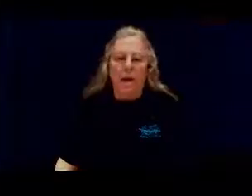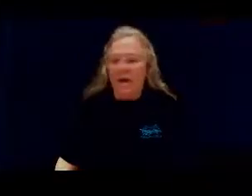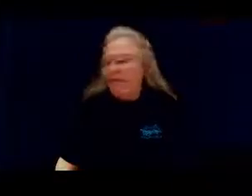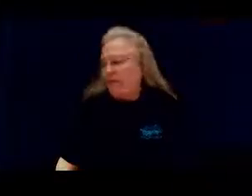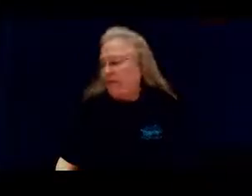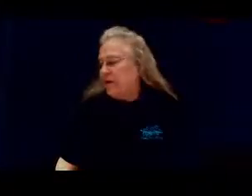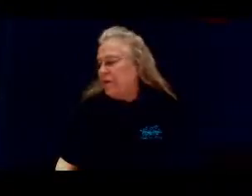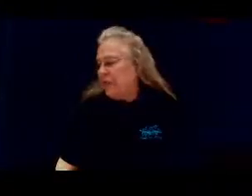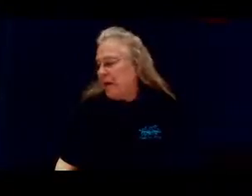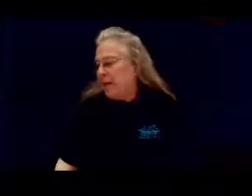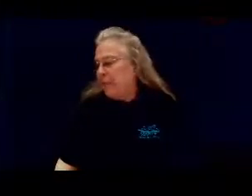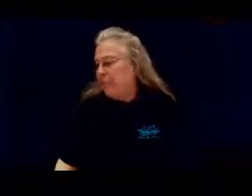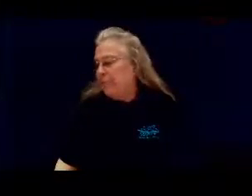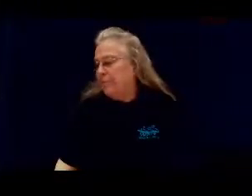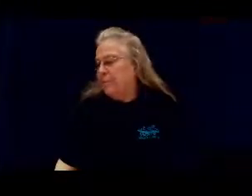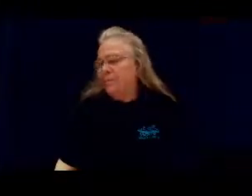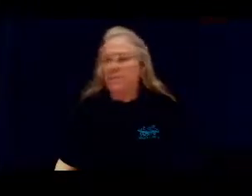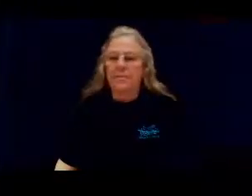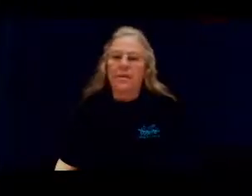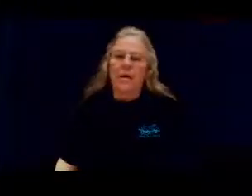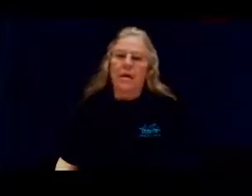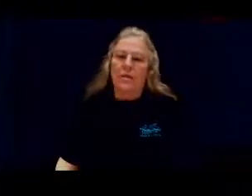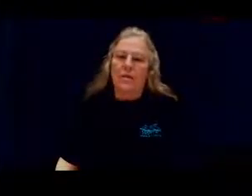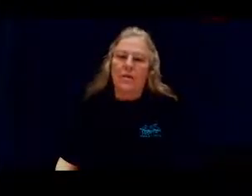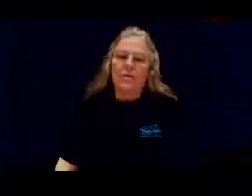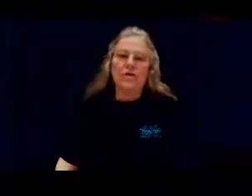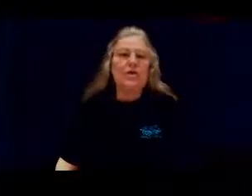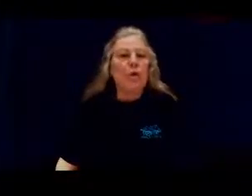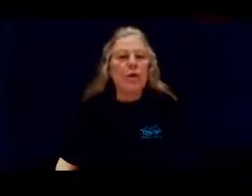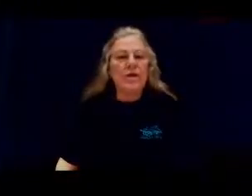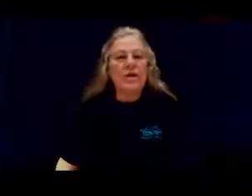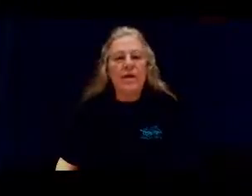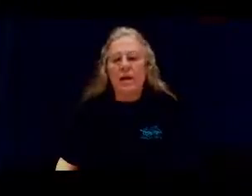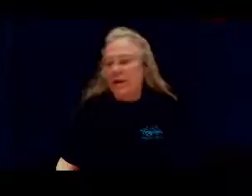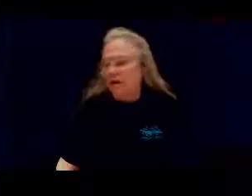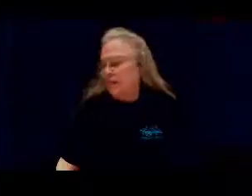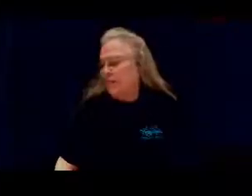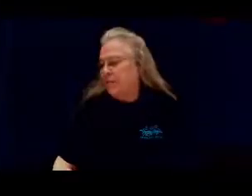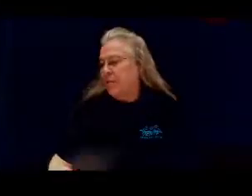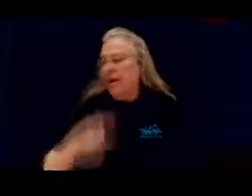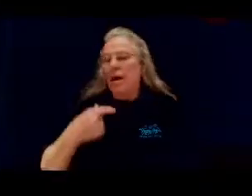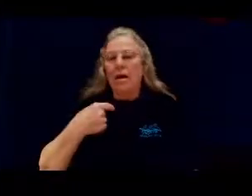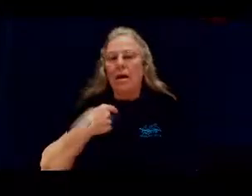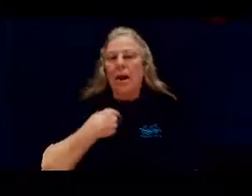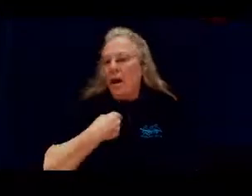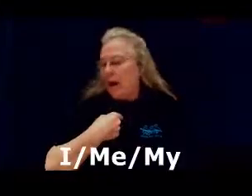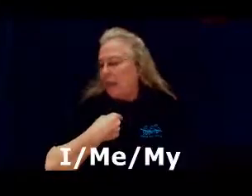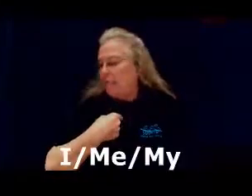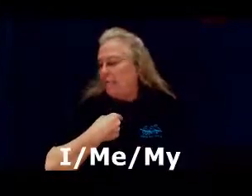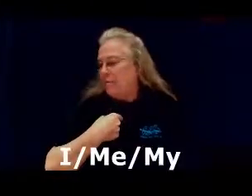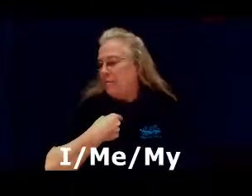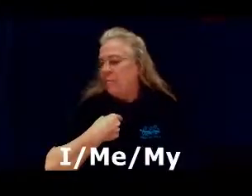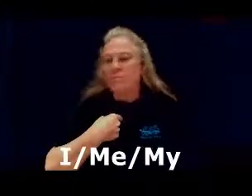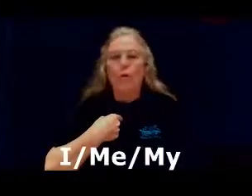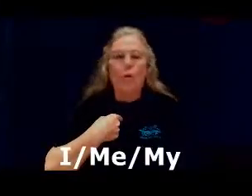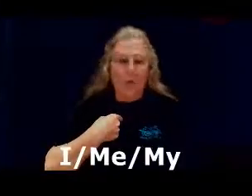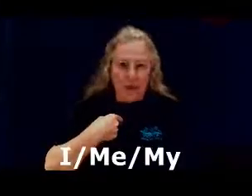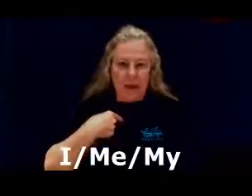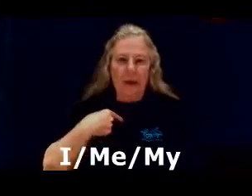Love lifted me. The words that you're going to need: I or me, and